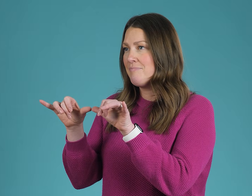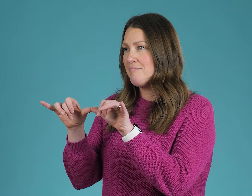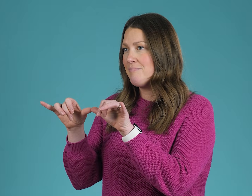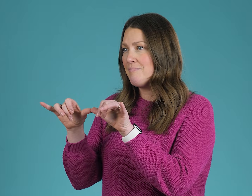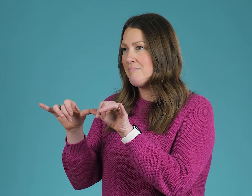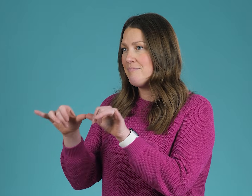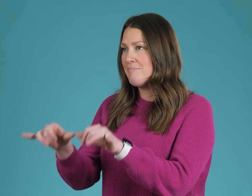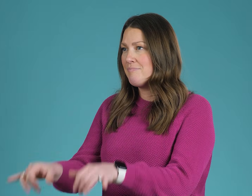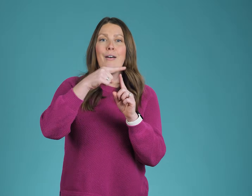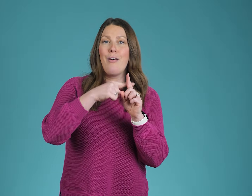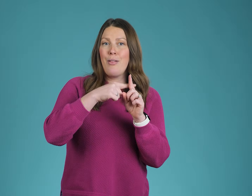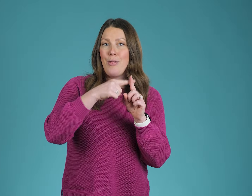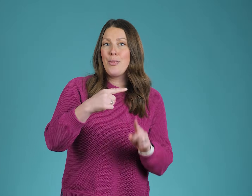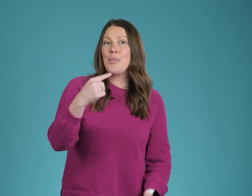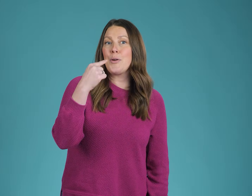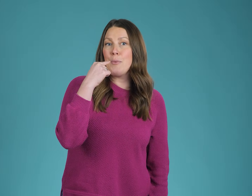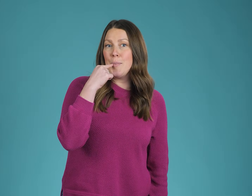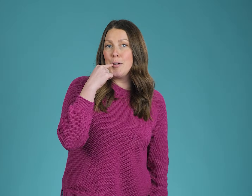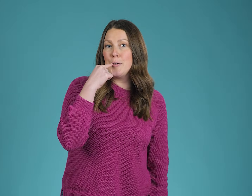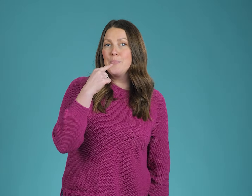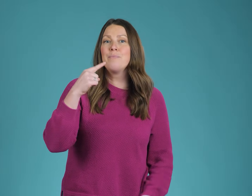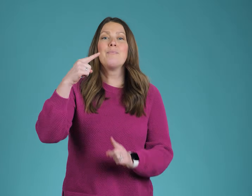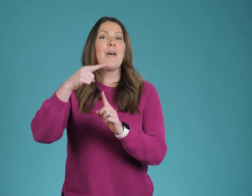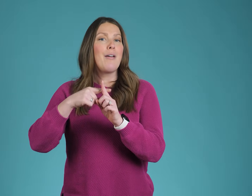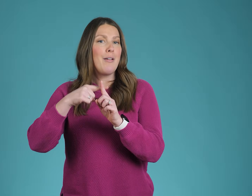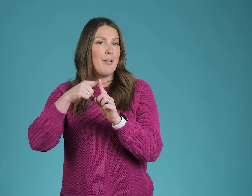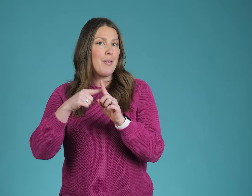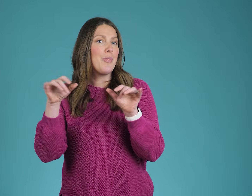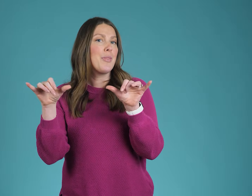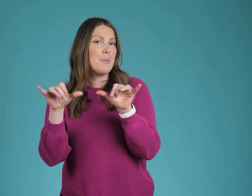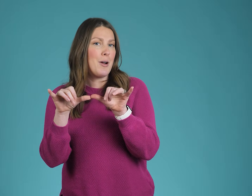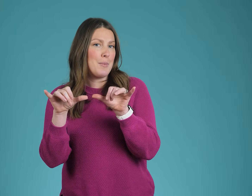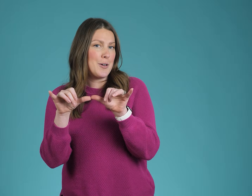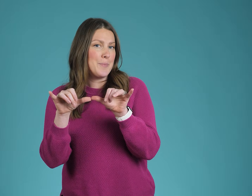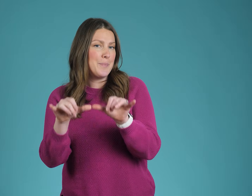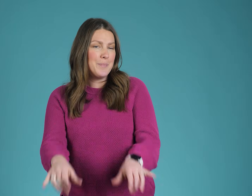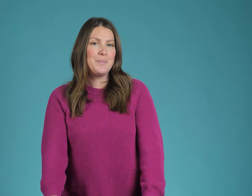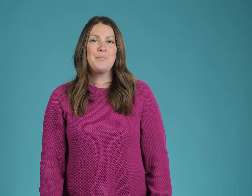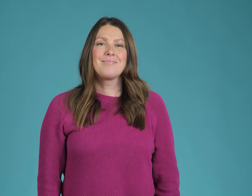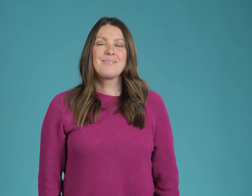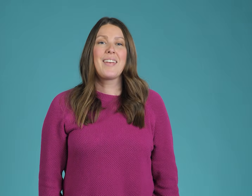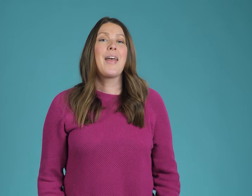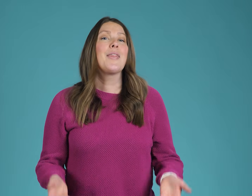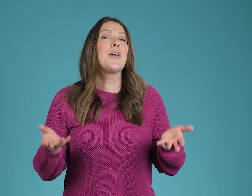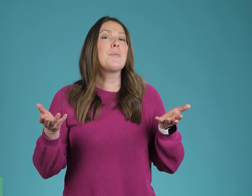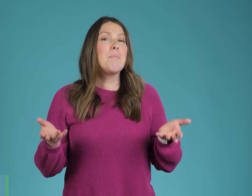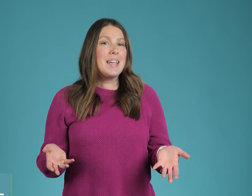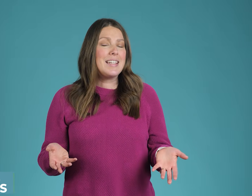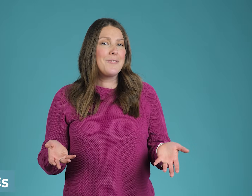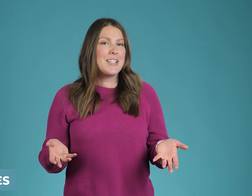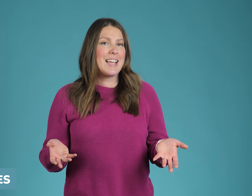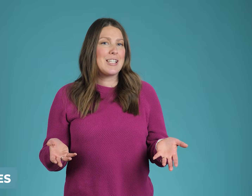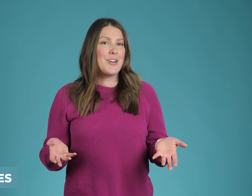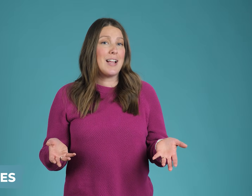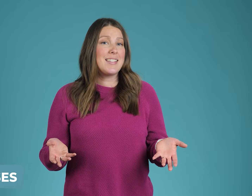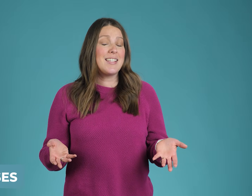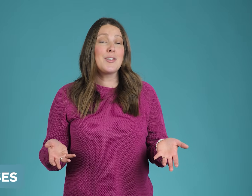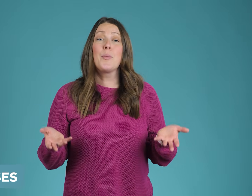of something. Thermometer, thermometer. There are many different signs for glasses, but